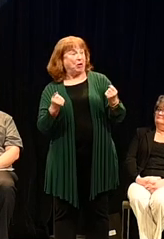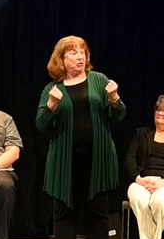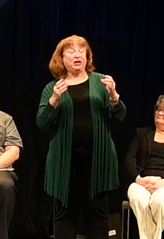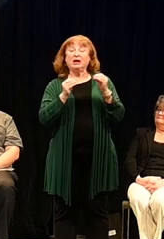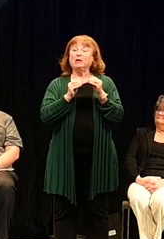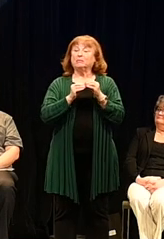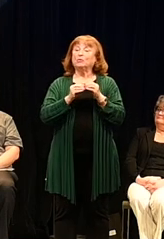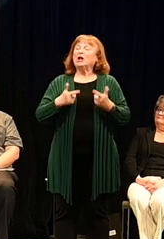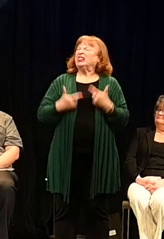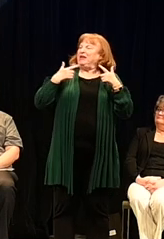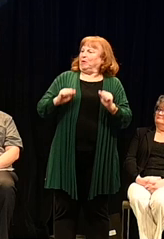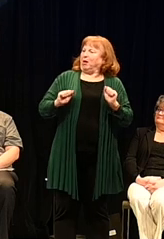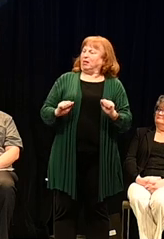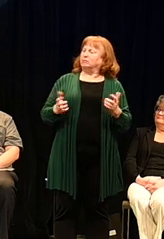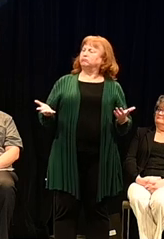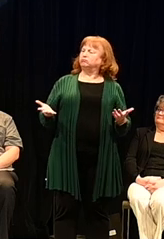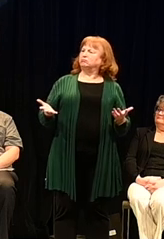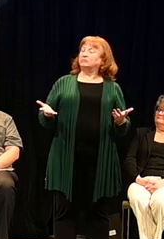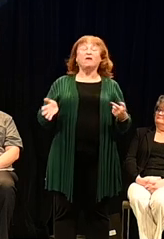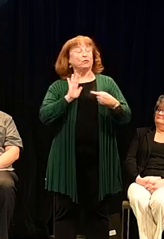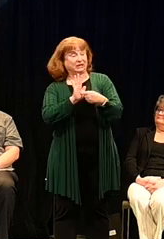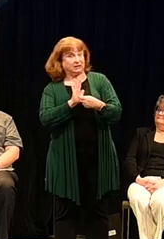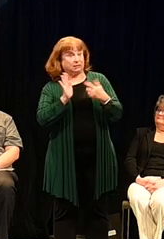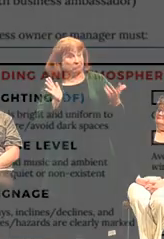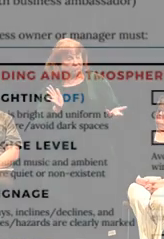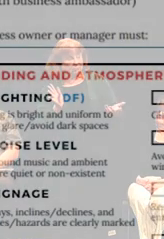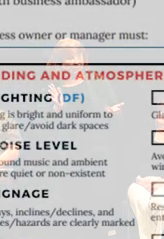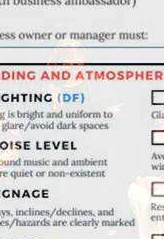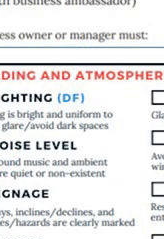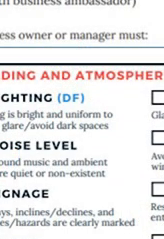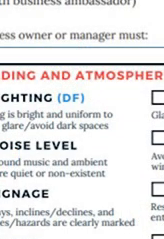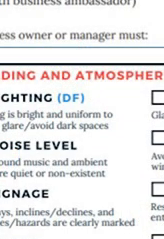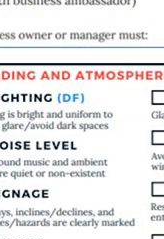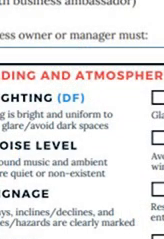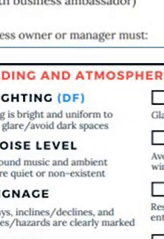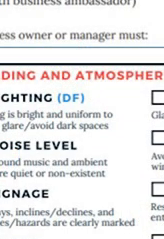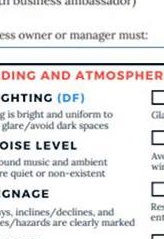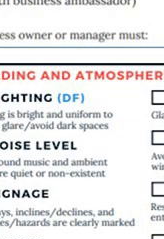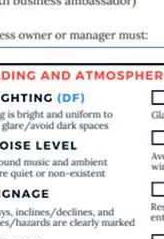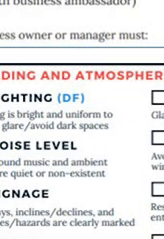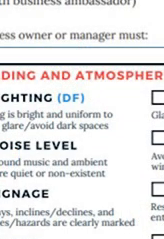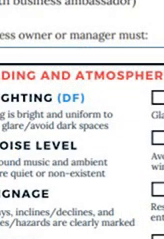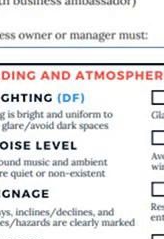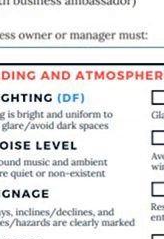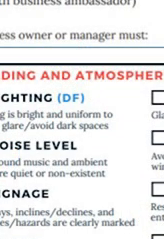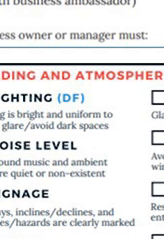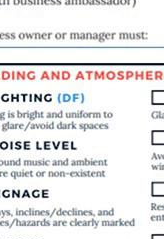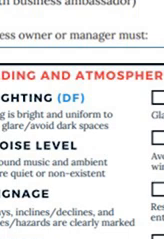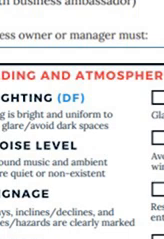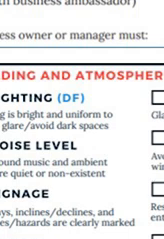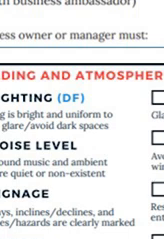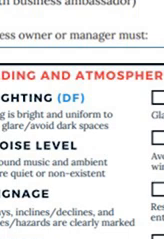more livable? For instance, Dara is a